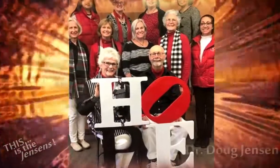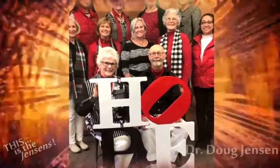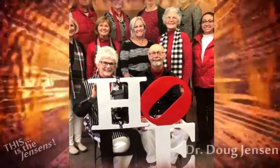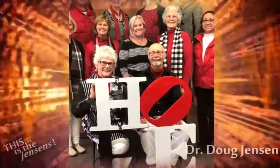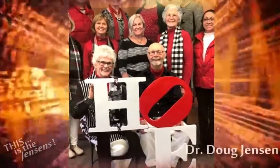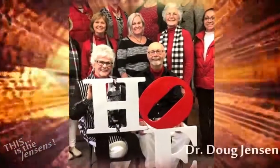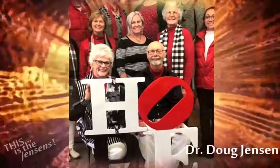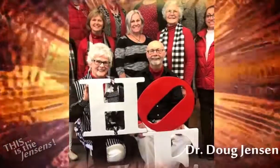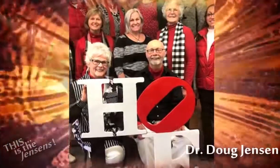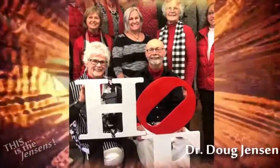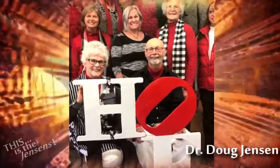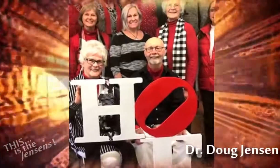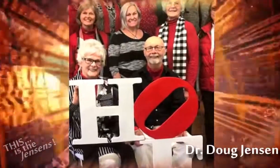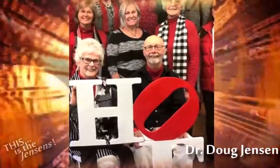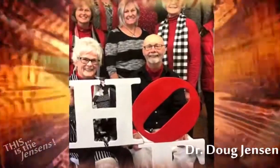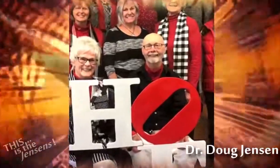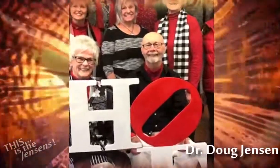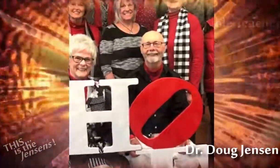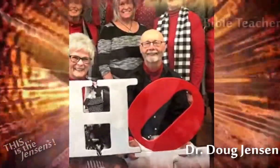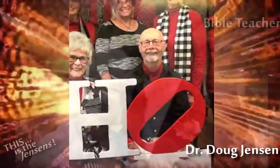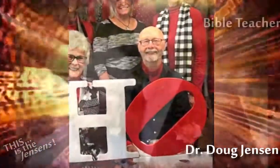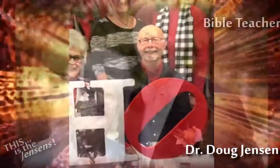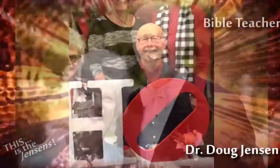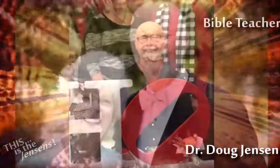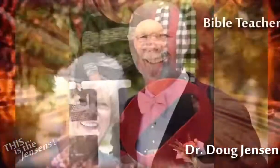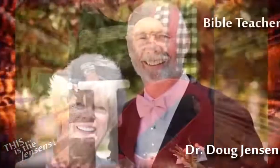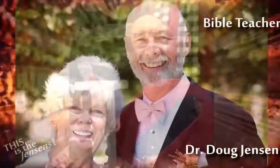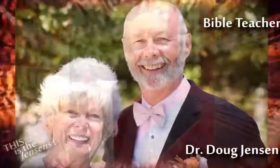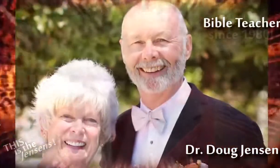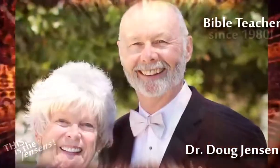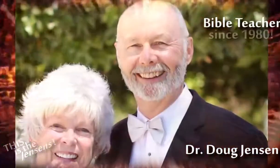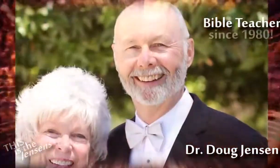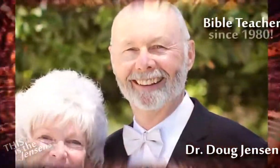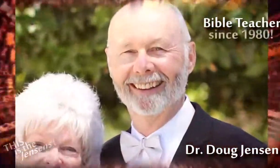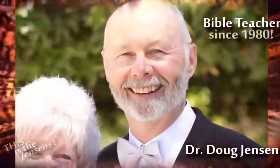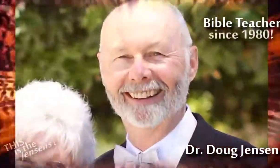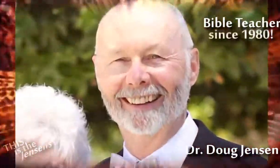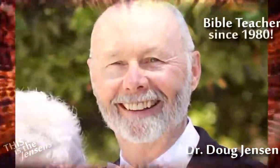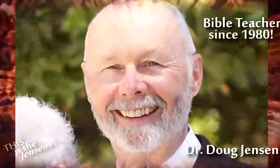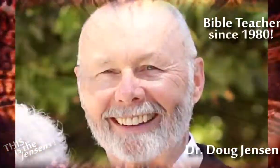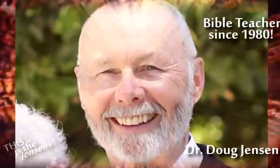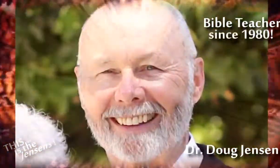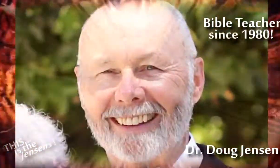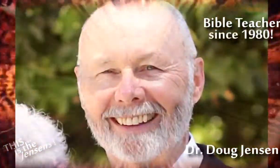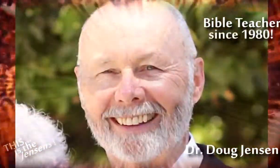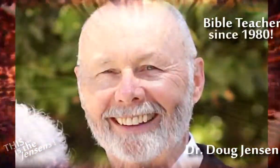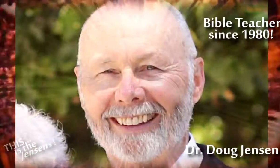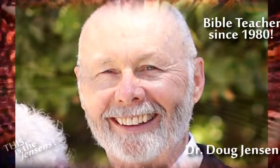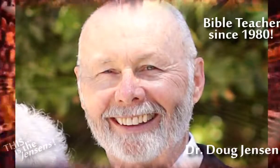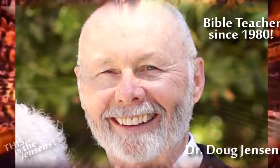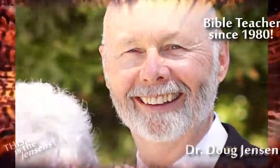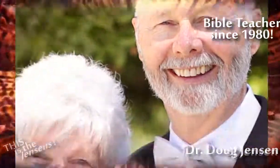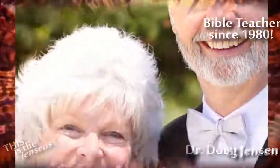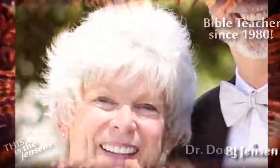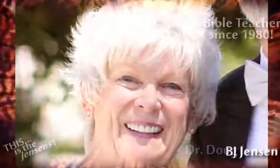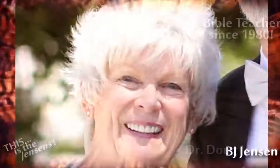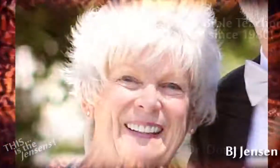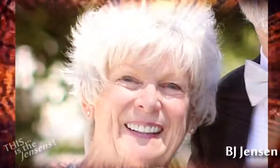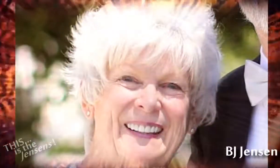Doug earned his doctorate in biblical studies and biblical counseling, and he has been a teacher of the Bible since 1980. BJ founded the